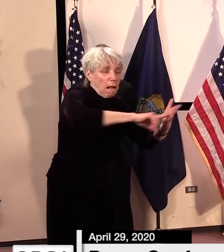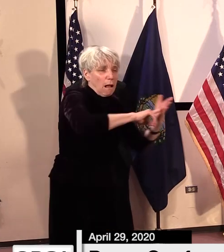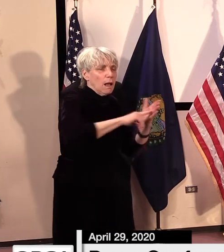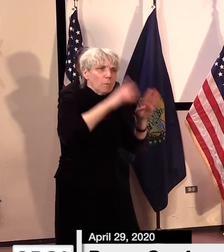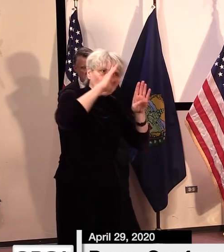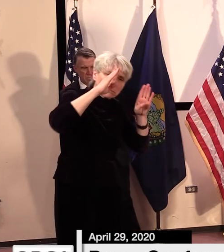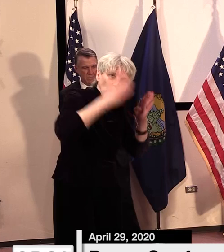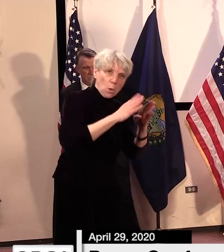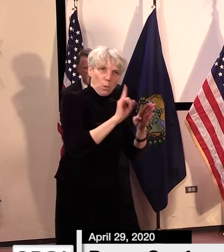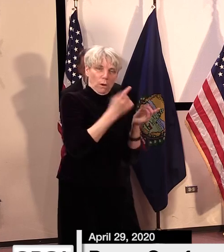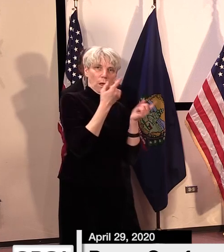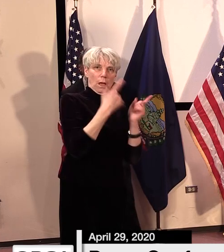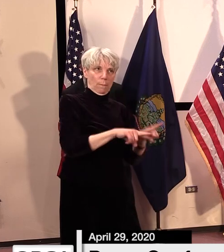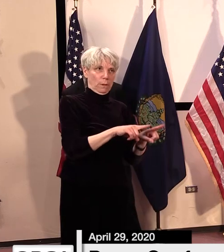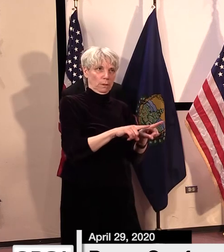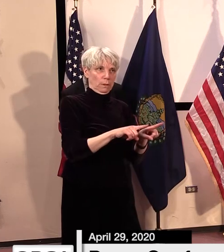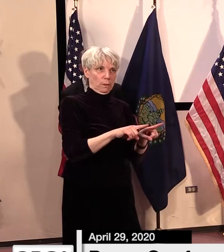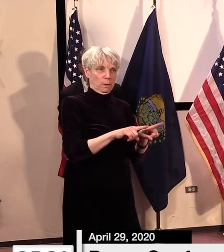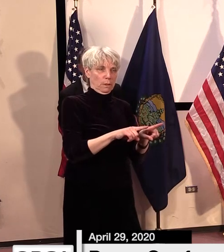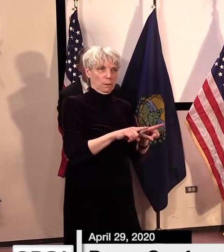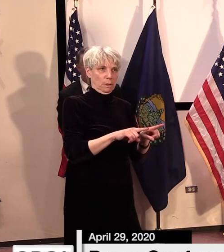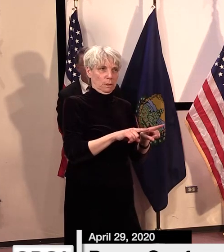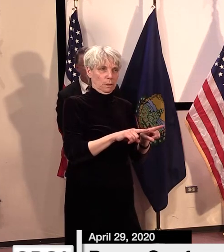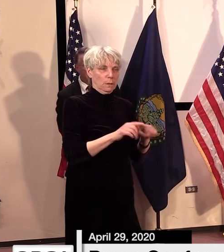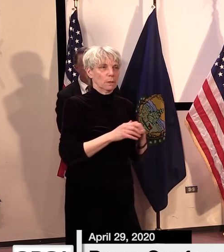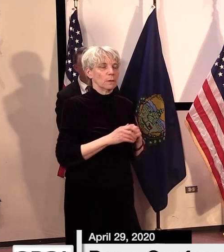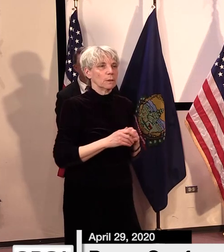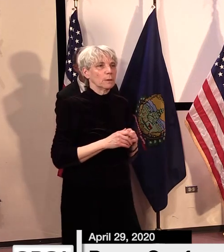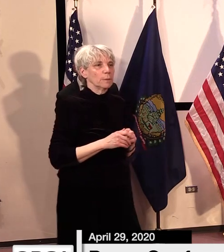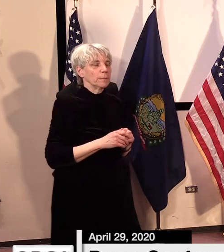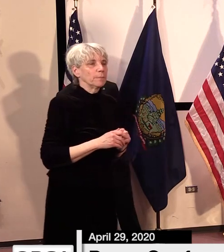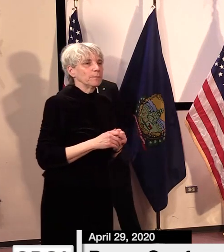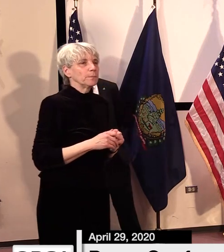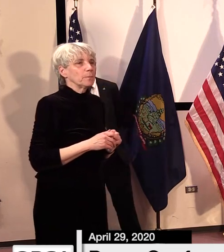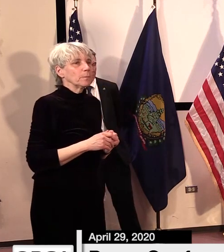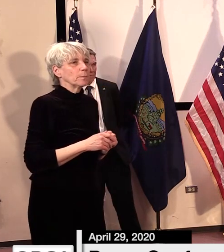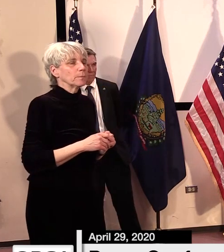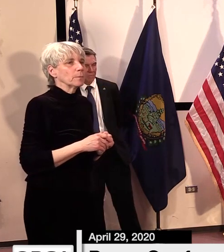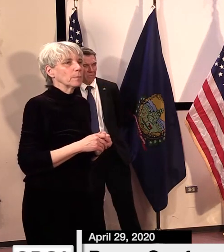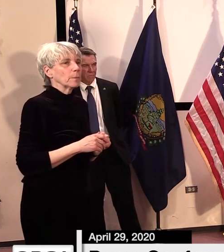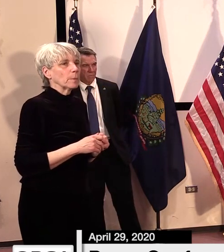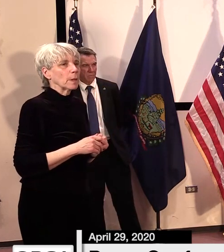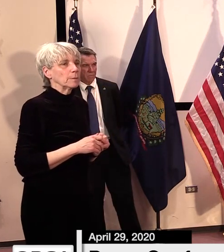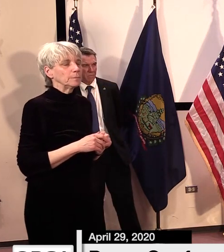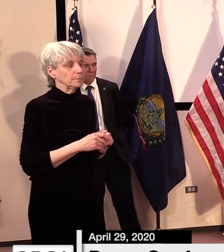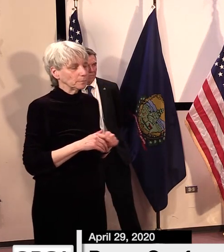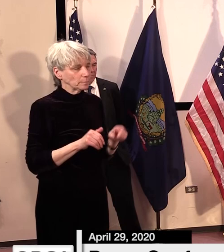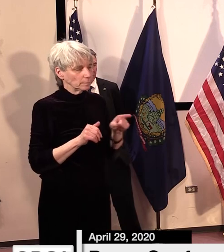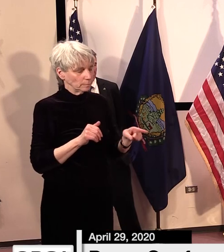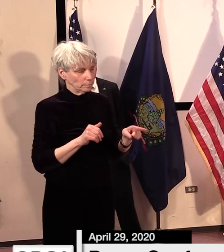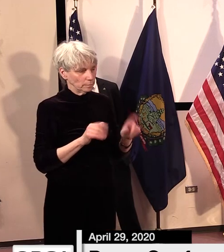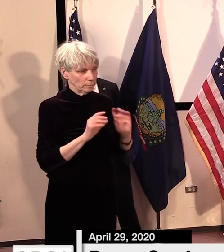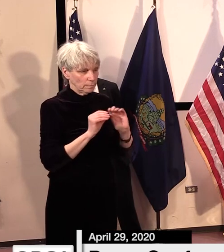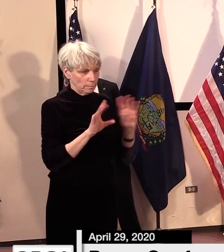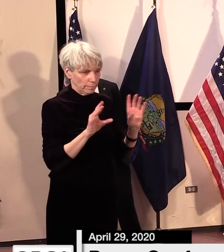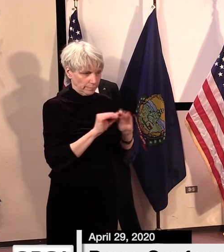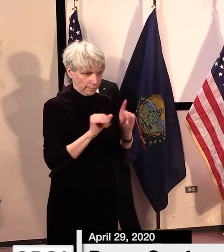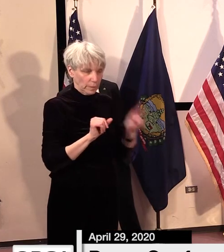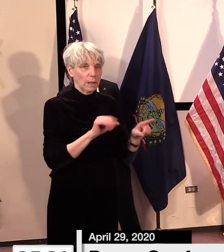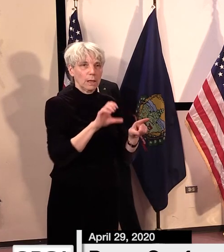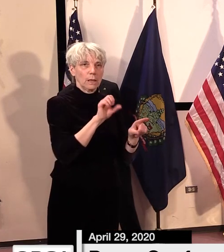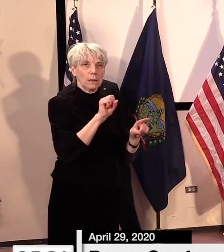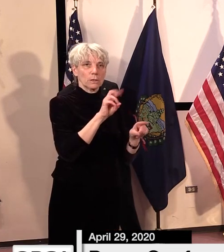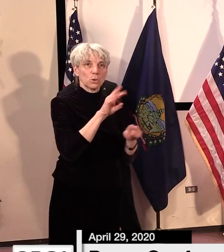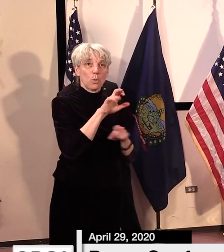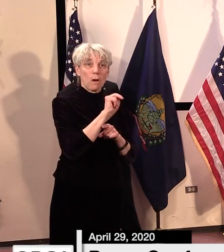in terms of the kinds of statistical look you're trying to describe there, by any means. So if 44 cases in